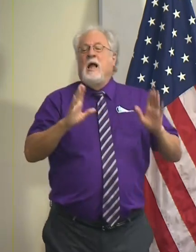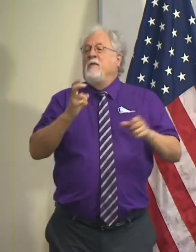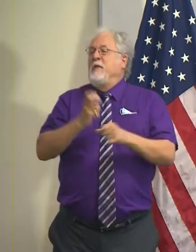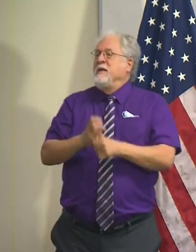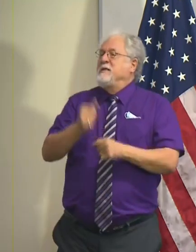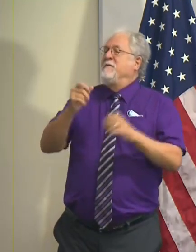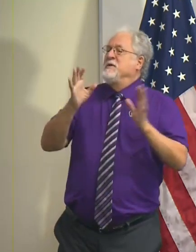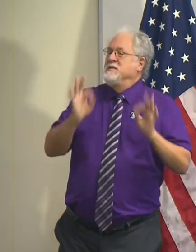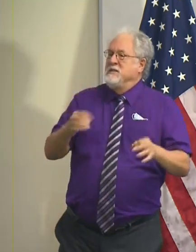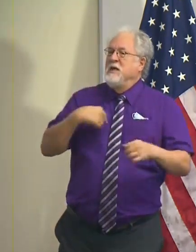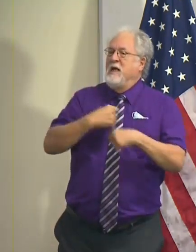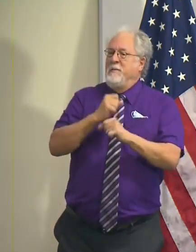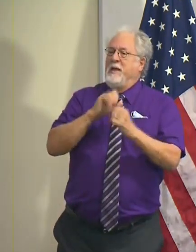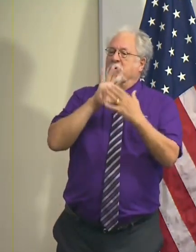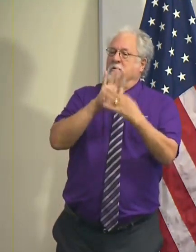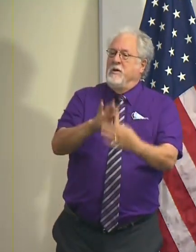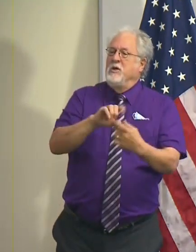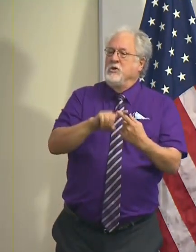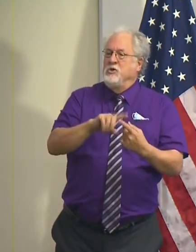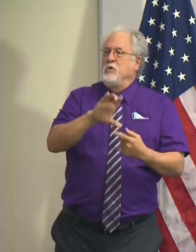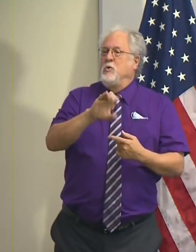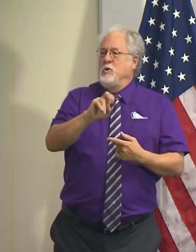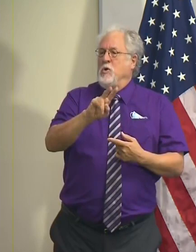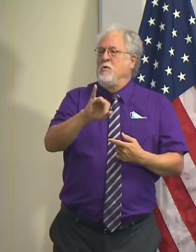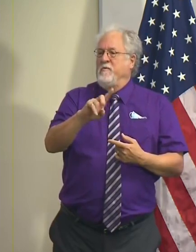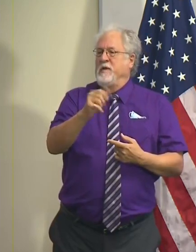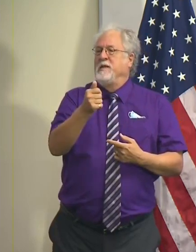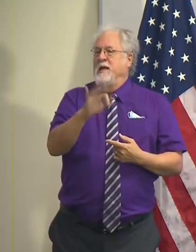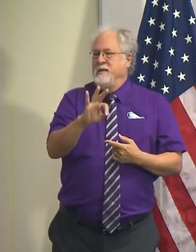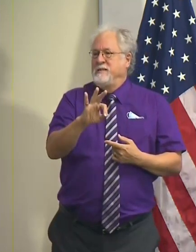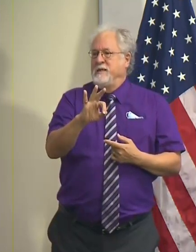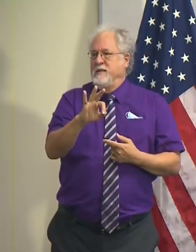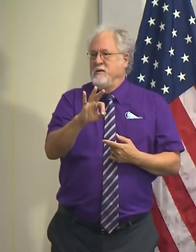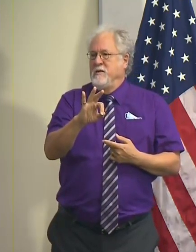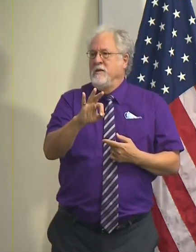toughest decision I've made with respect to the COVID-19 phasing.